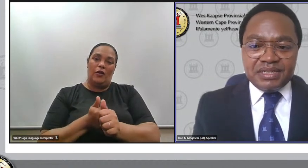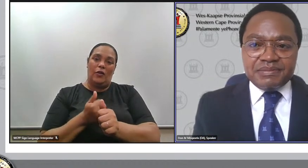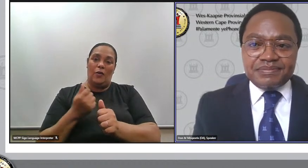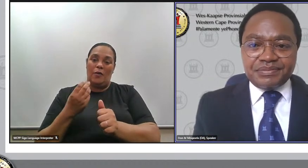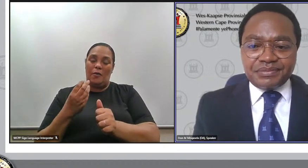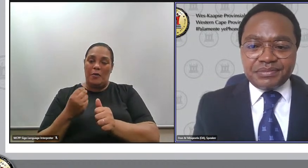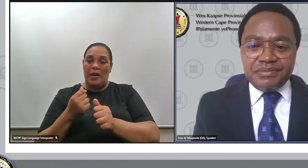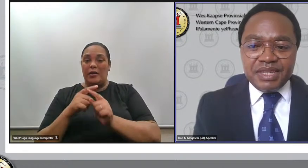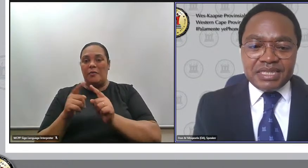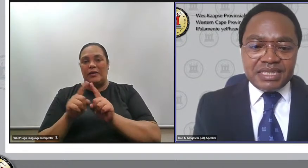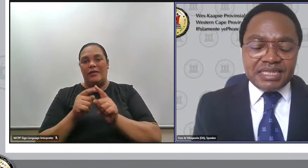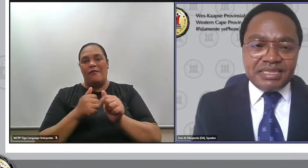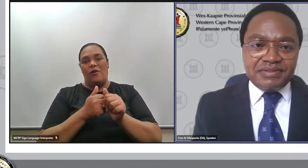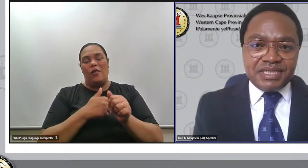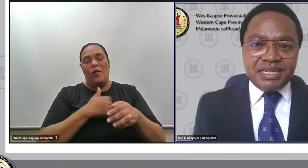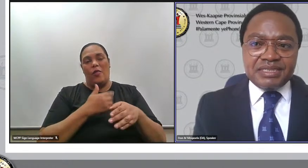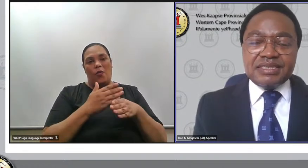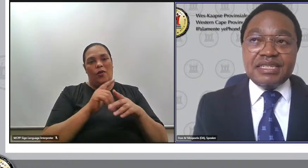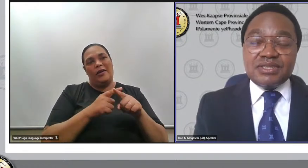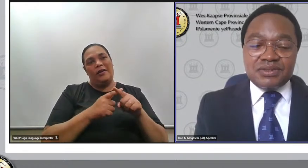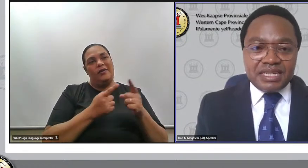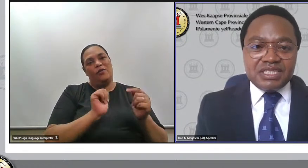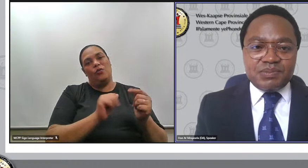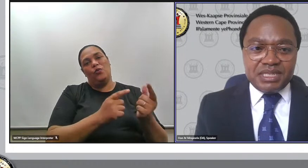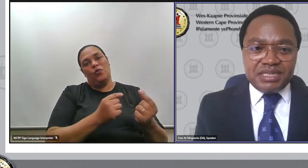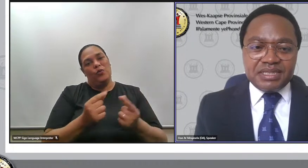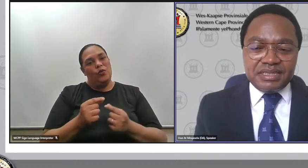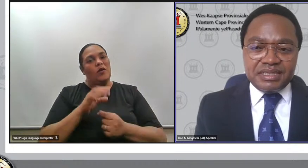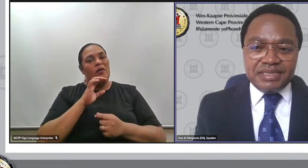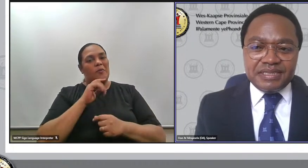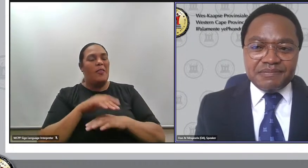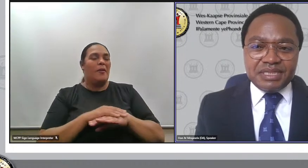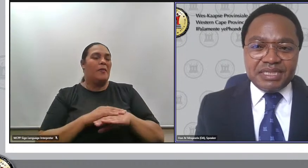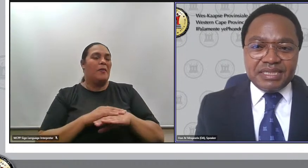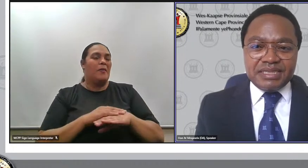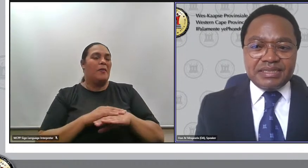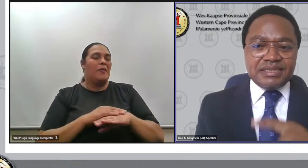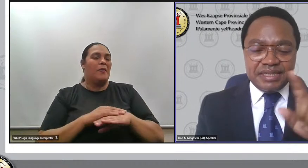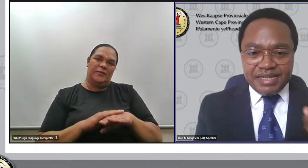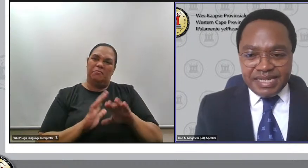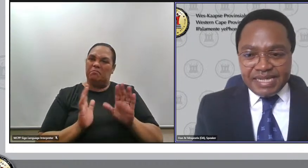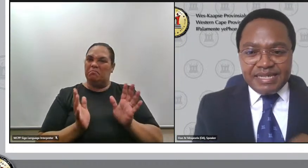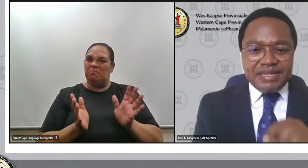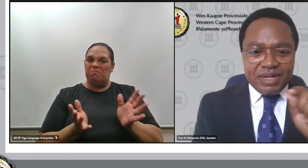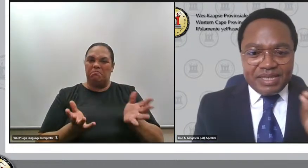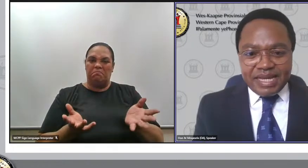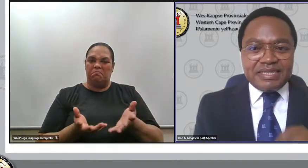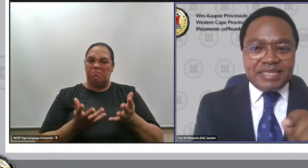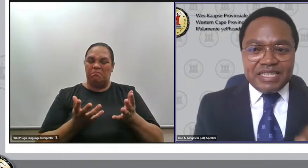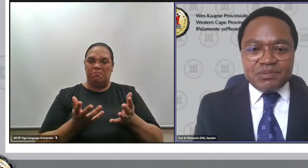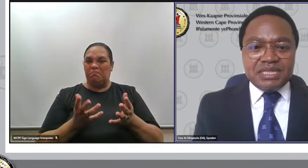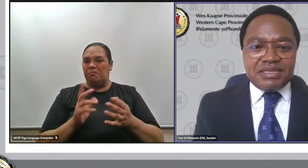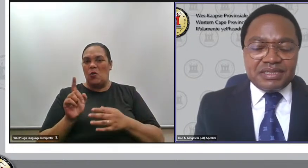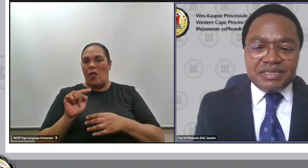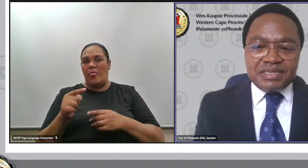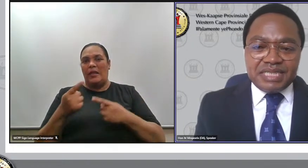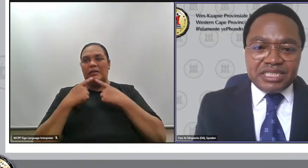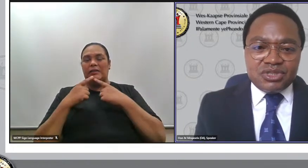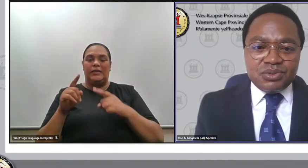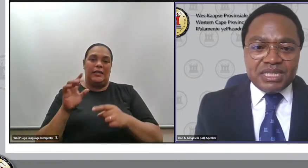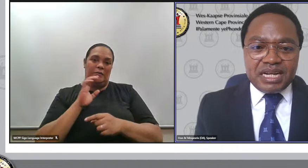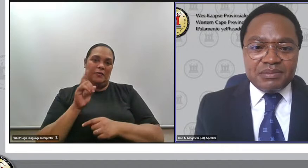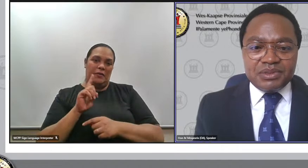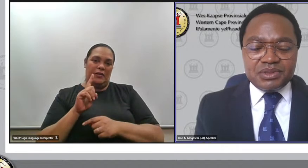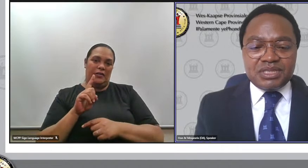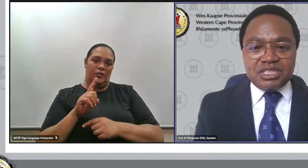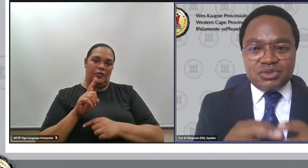our executive does. So that is basically the what that statement seeks